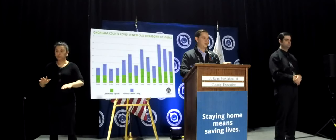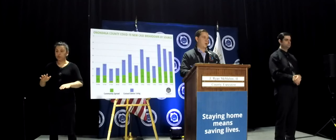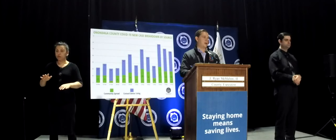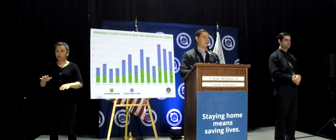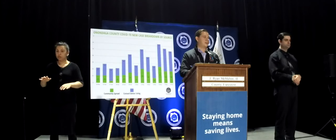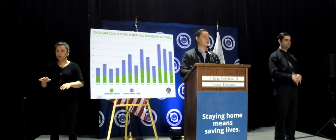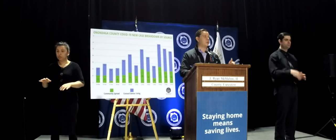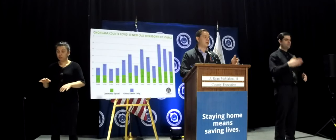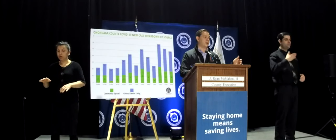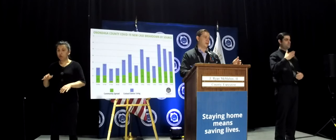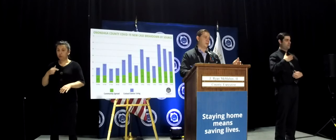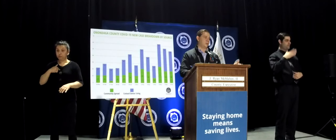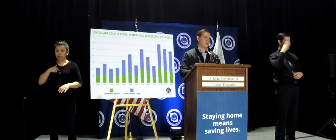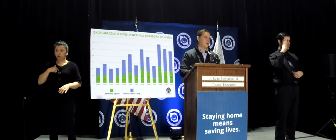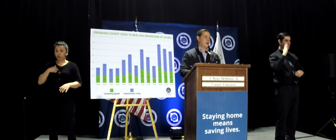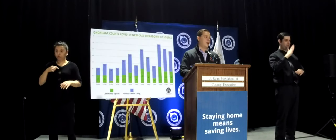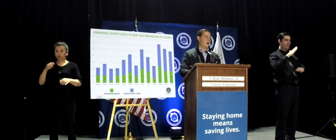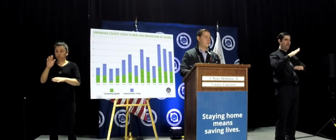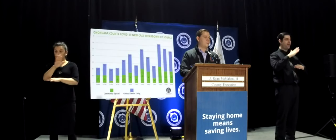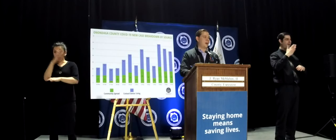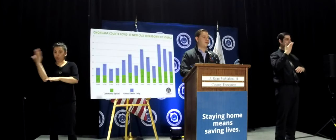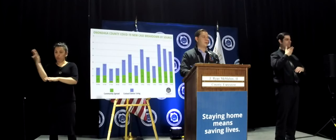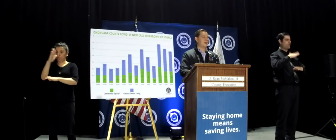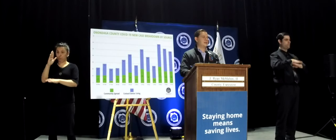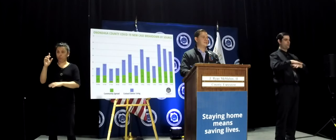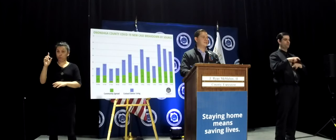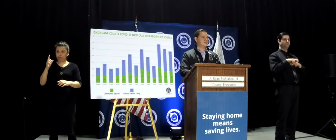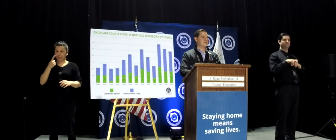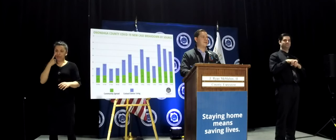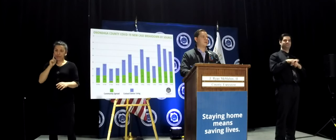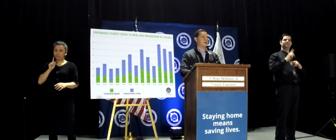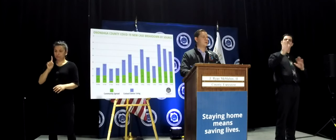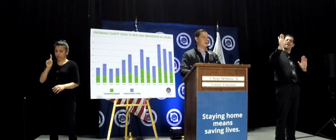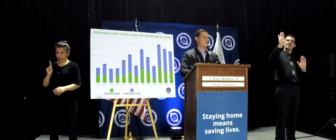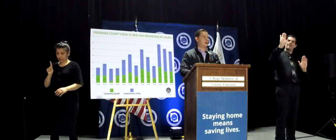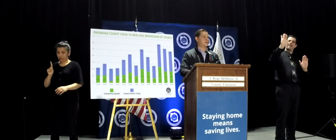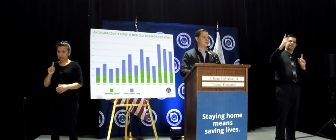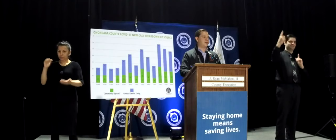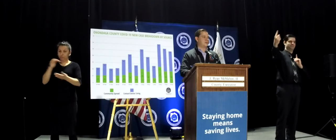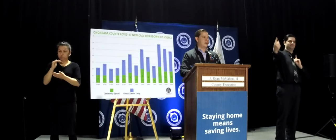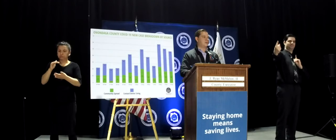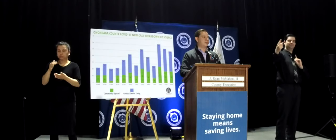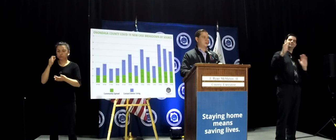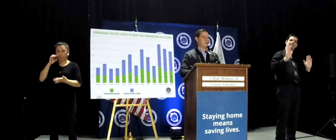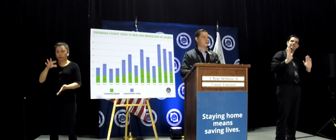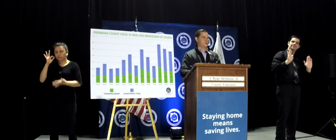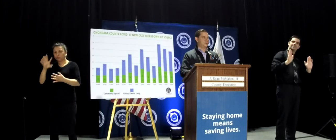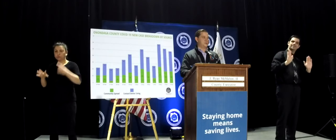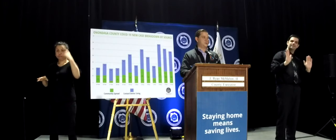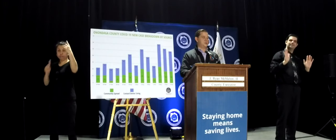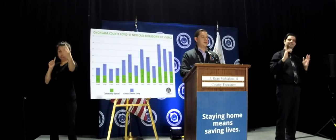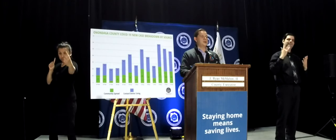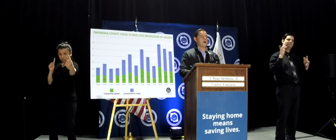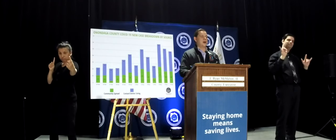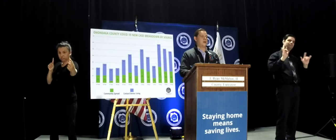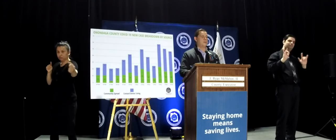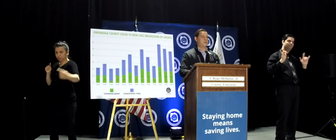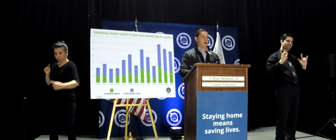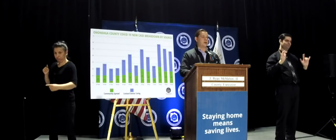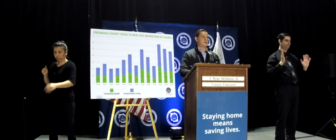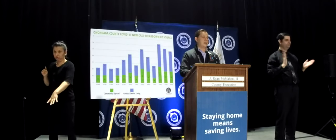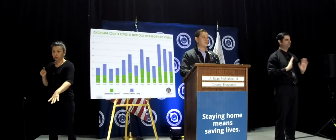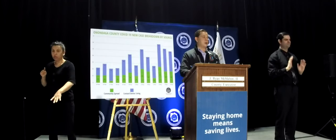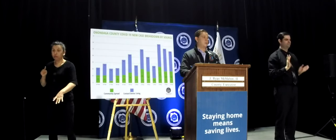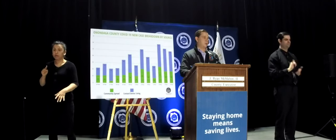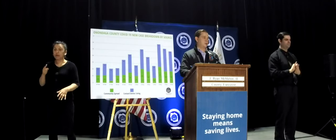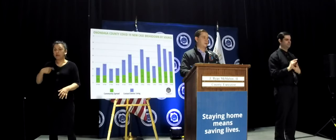6 feet away. That's what we're going to do. Everybody knows enough about this virus now to make their own decisions.